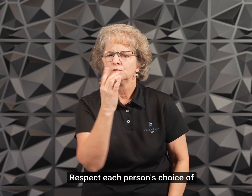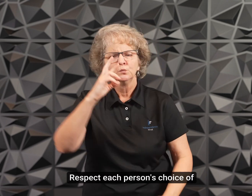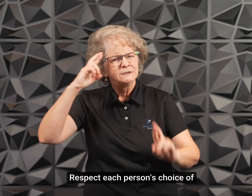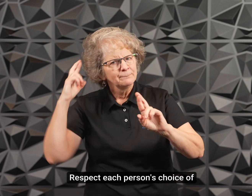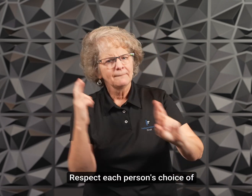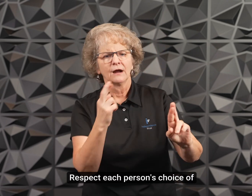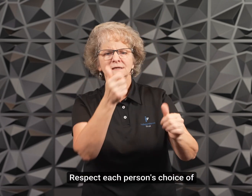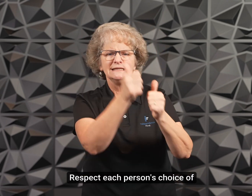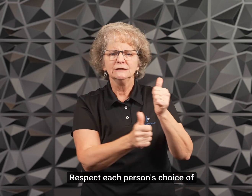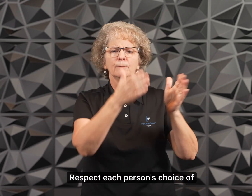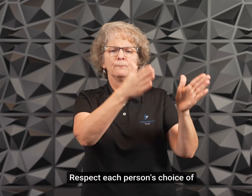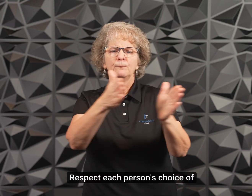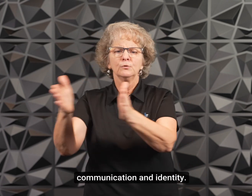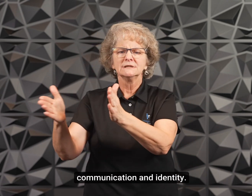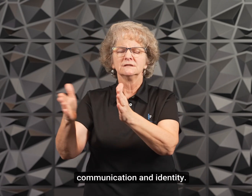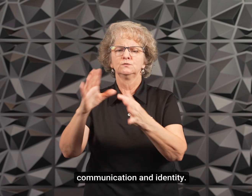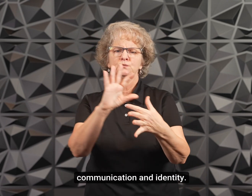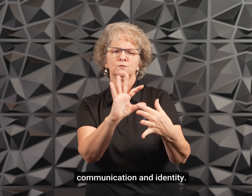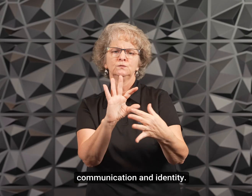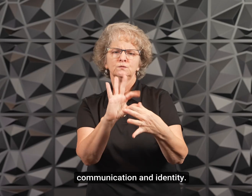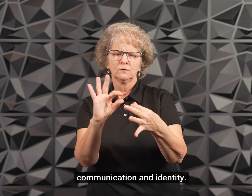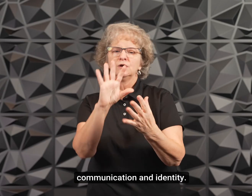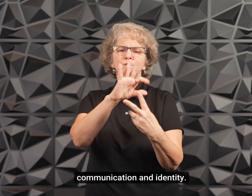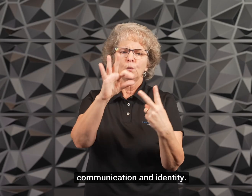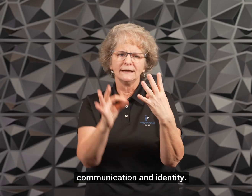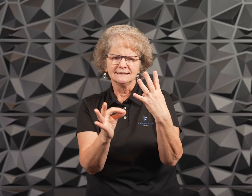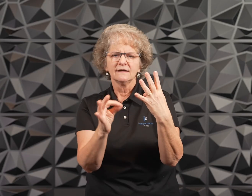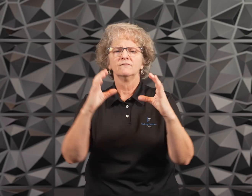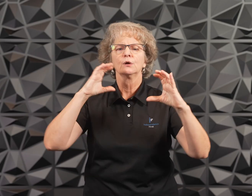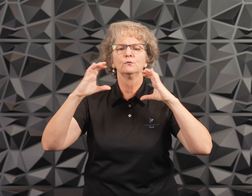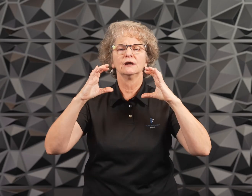Respect each person's choice of communication and identity.